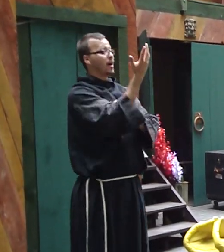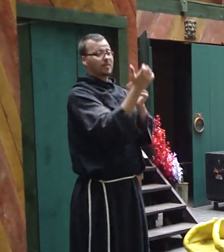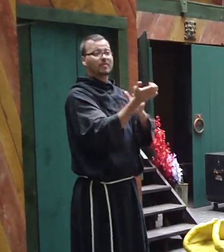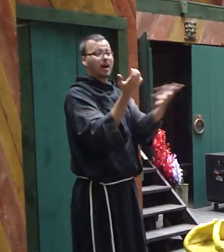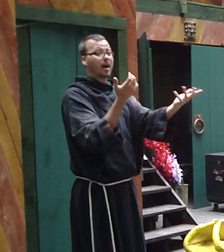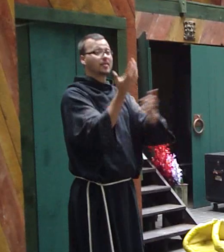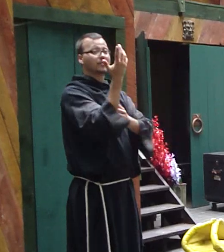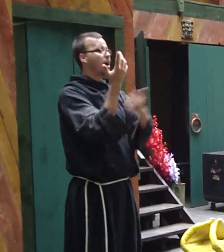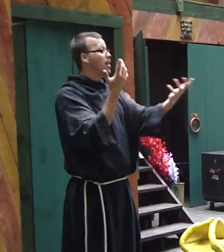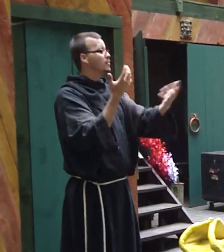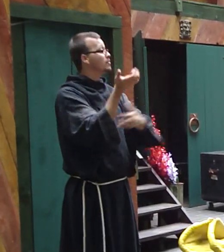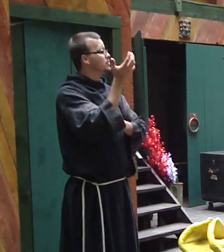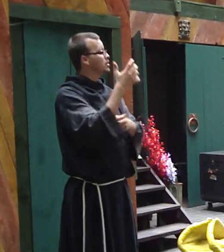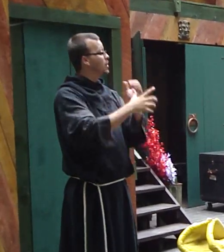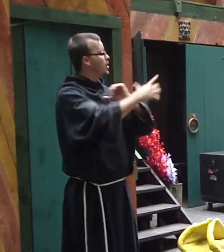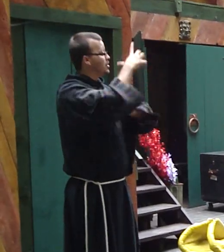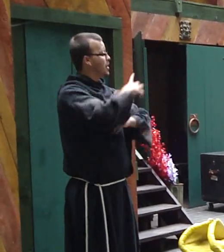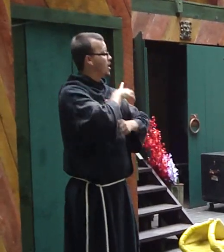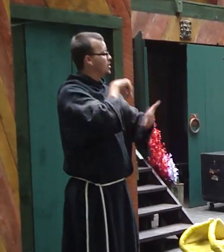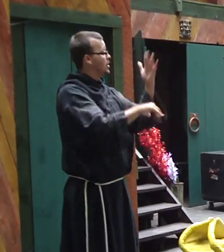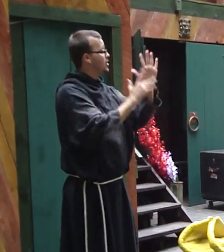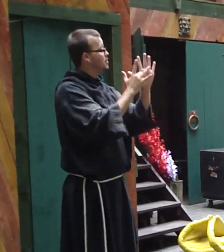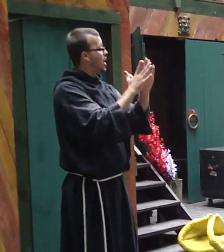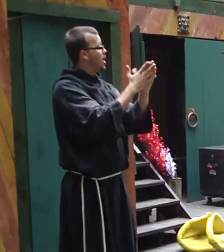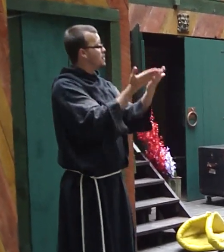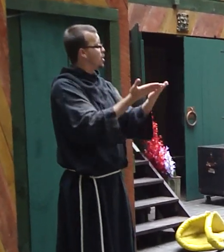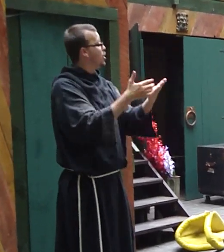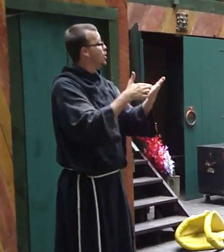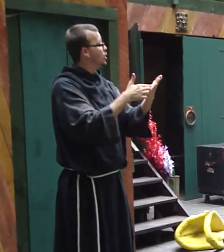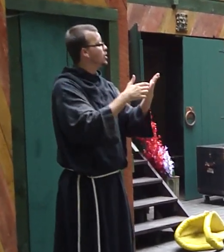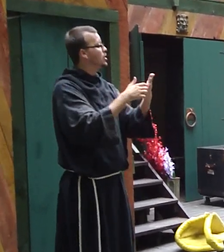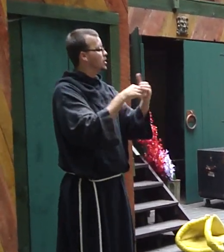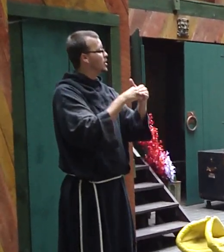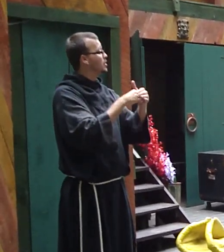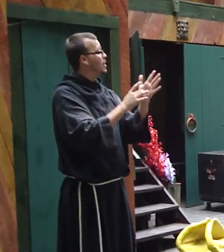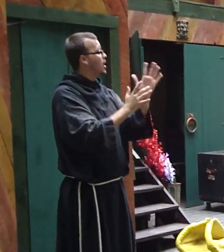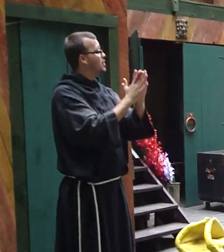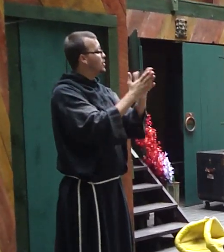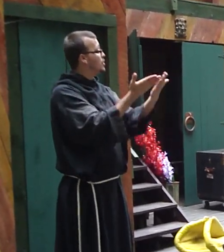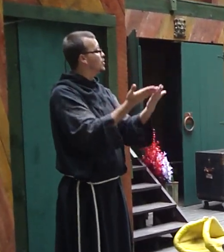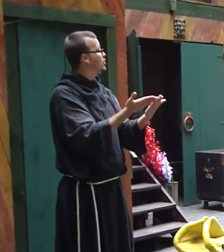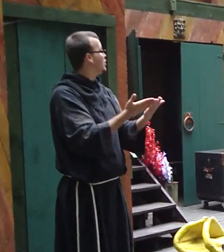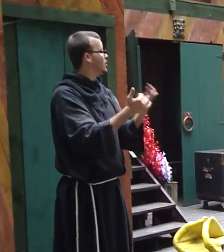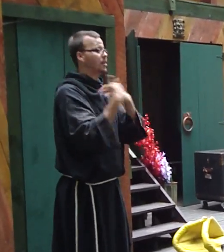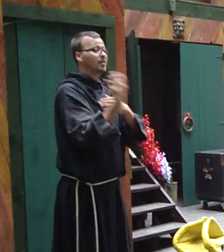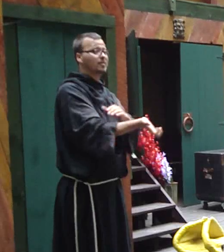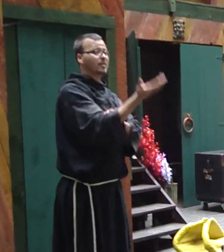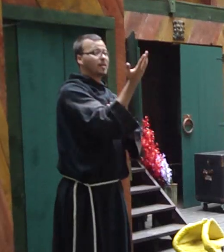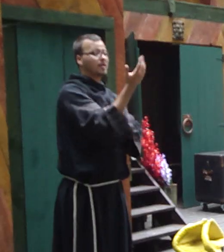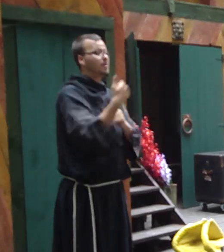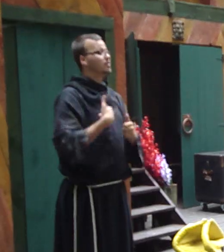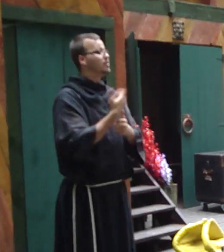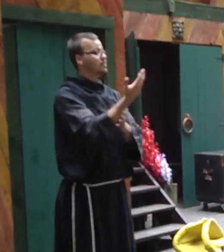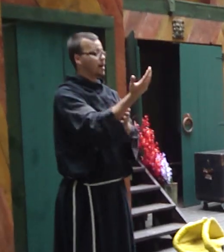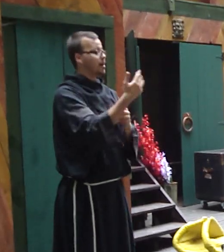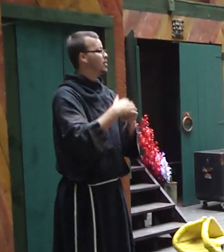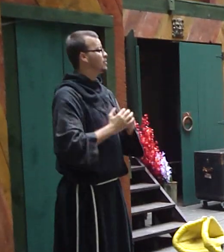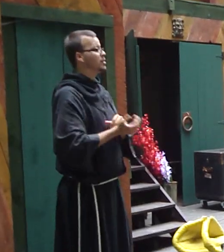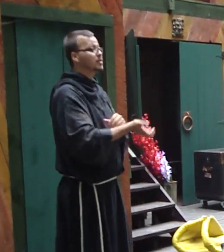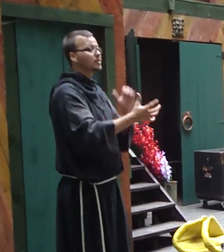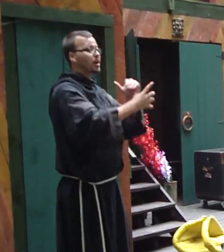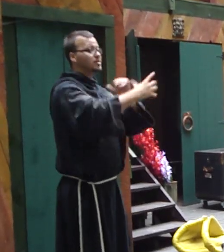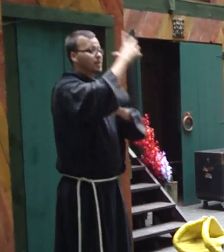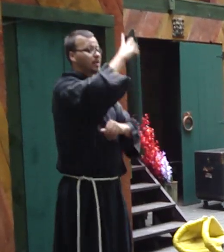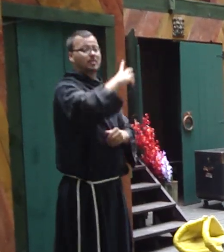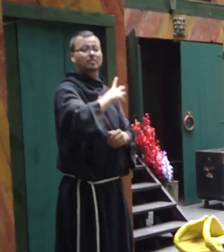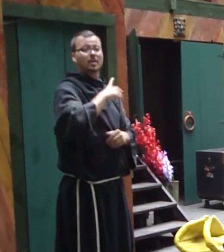five. Five. Constipated men in the Bible. In the Bible. There were